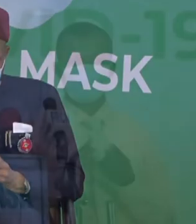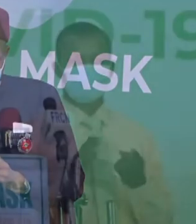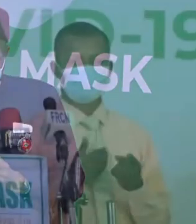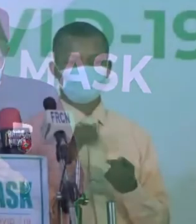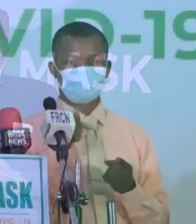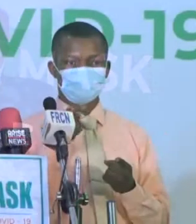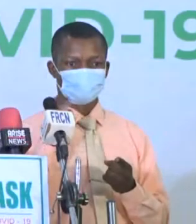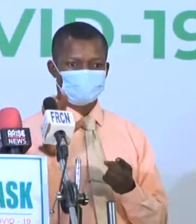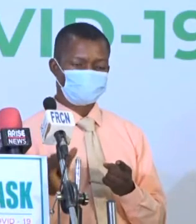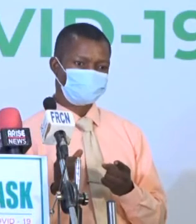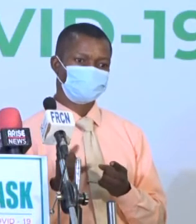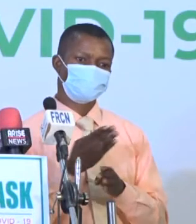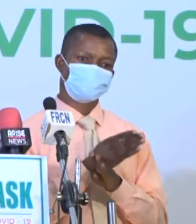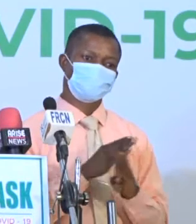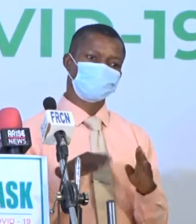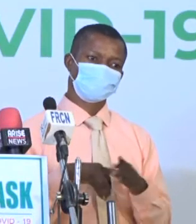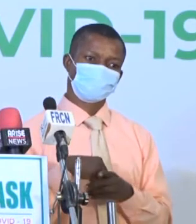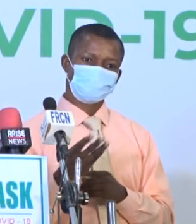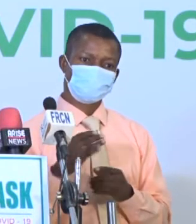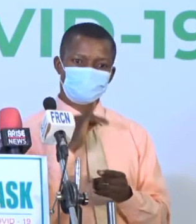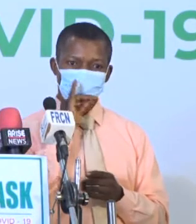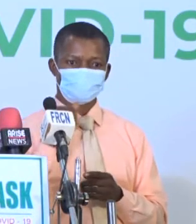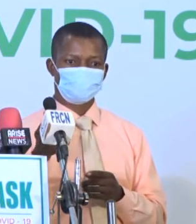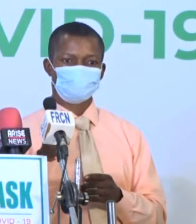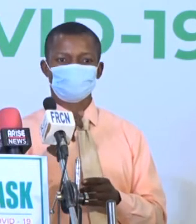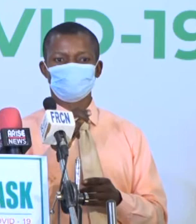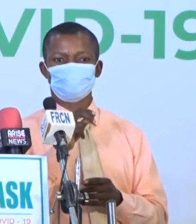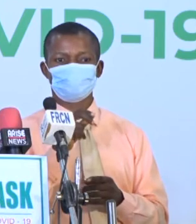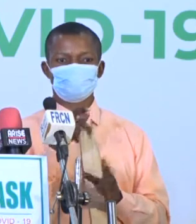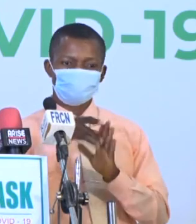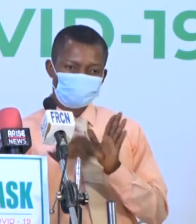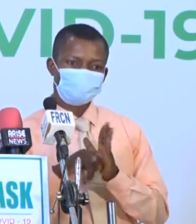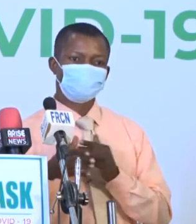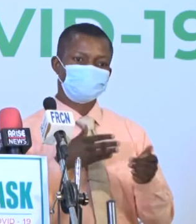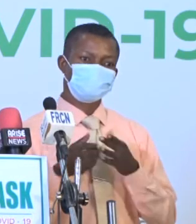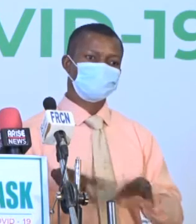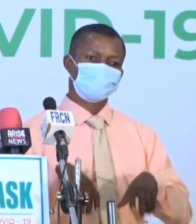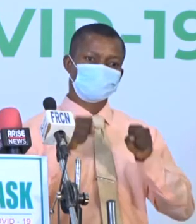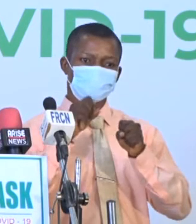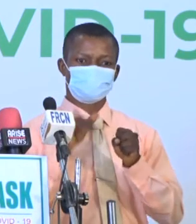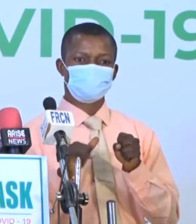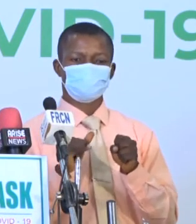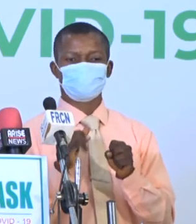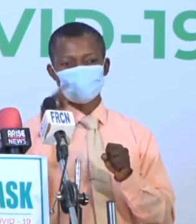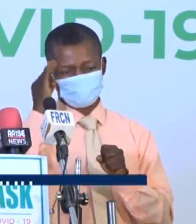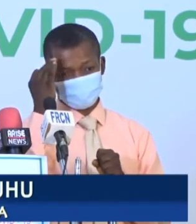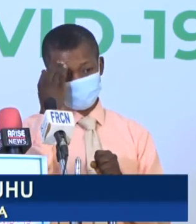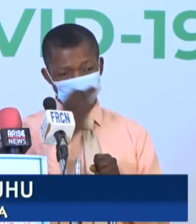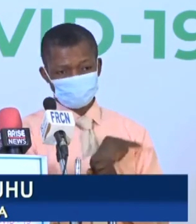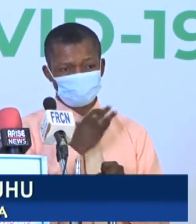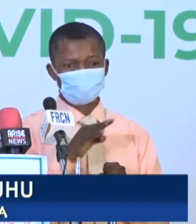in Abuja. Bailout is a policy matter being handled by the Federal Ministry of Aviation under